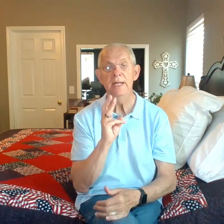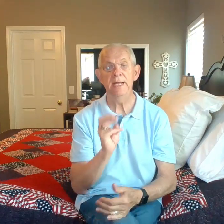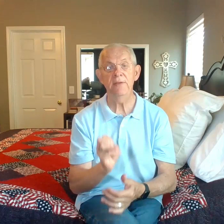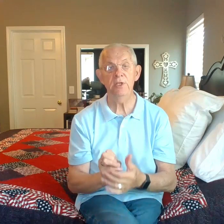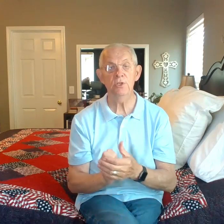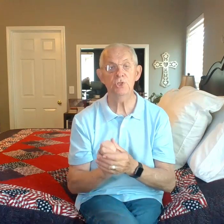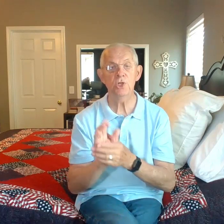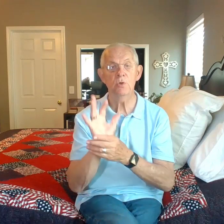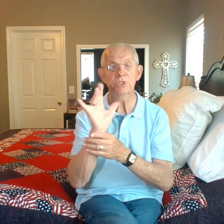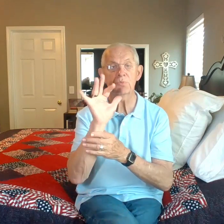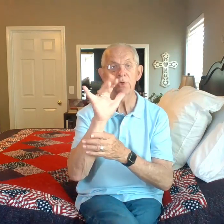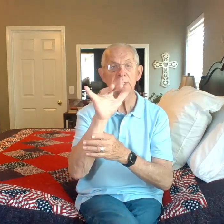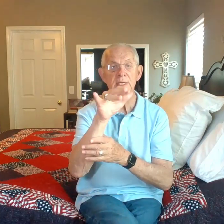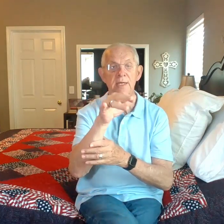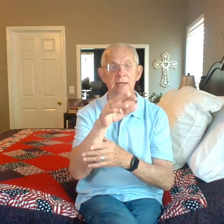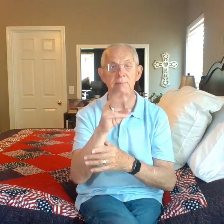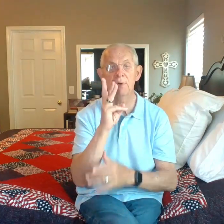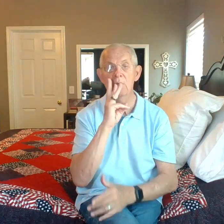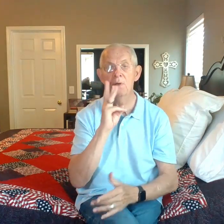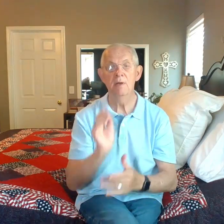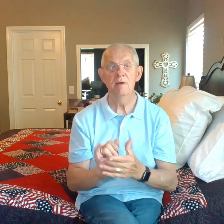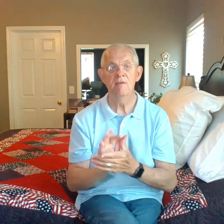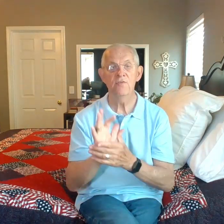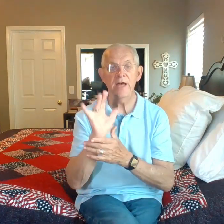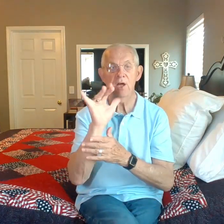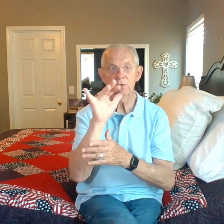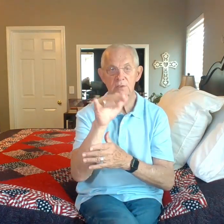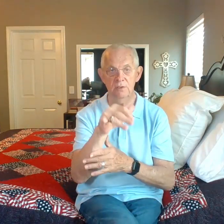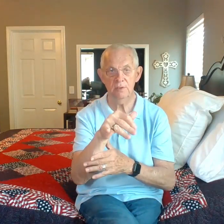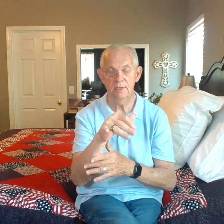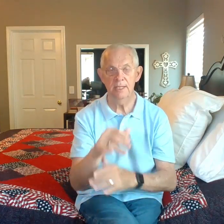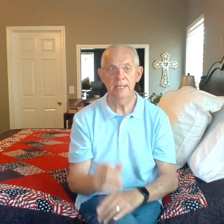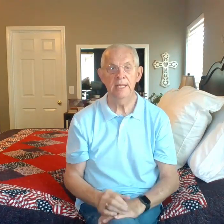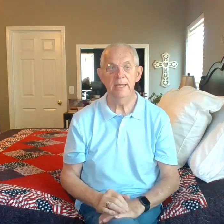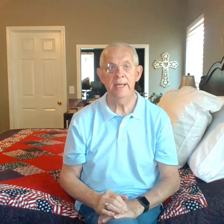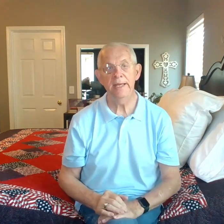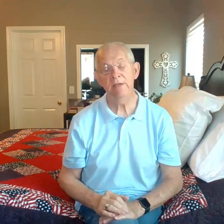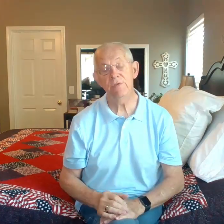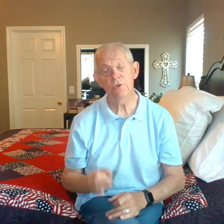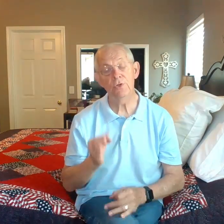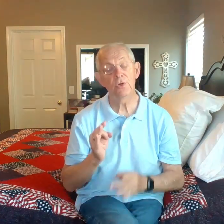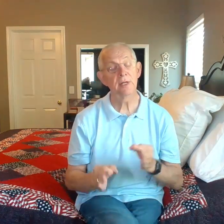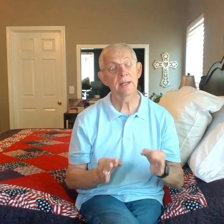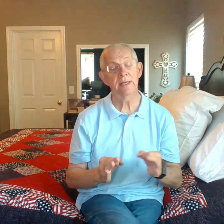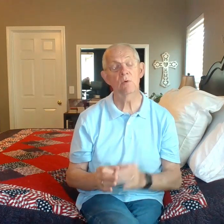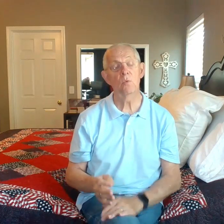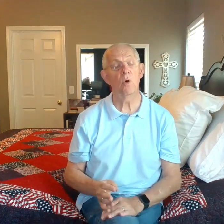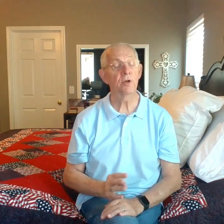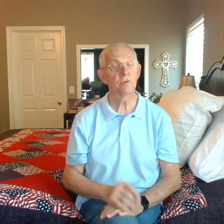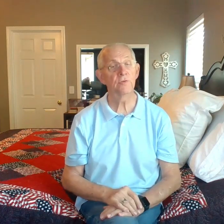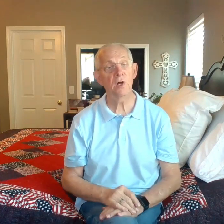and then you show it springing up. Fountain. And if you're doing like a